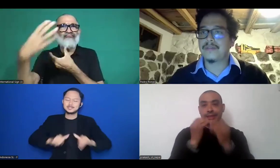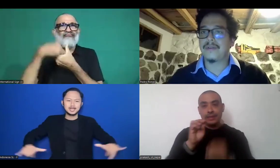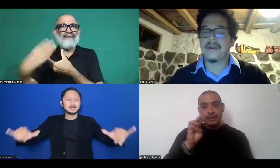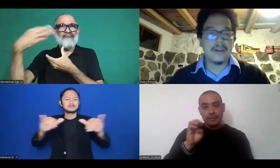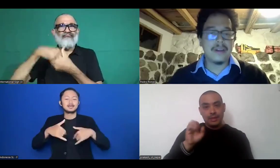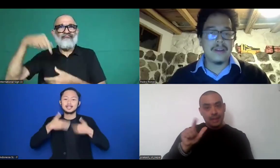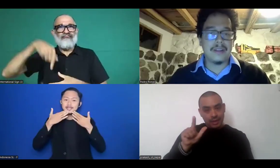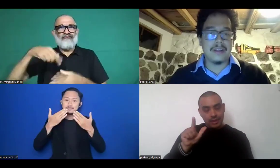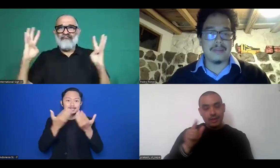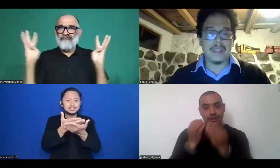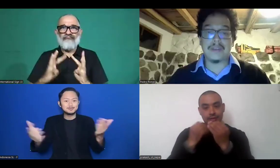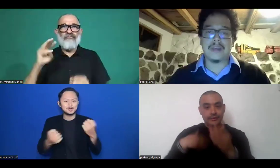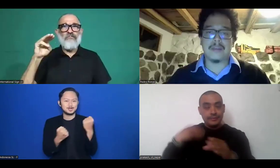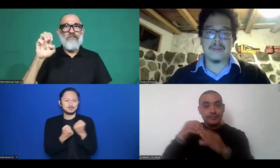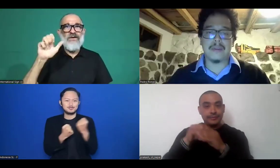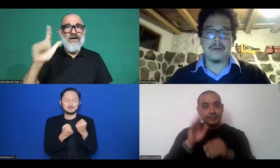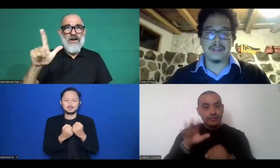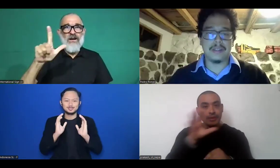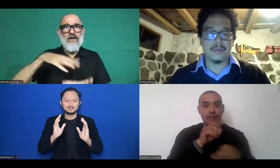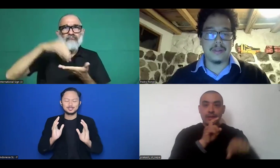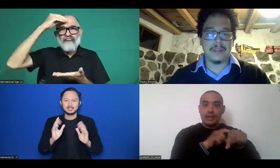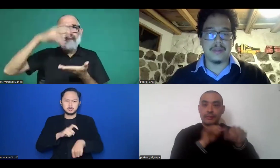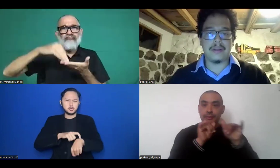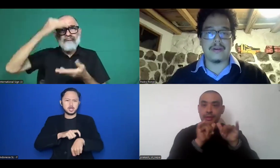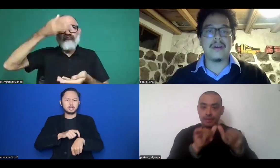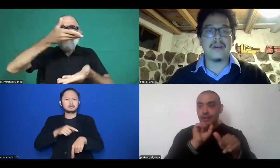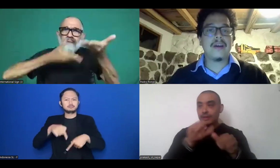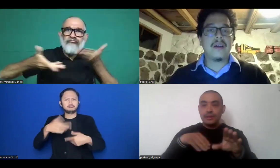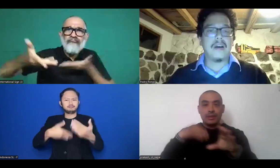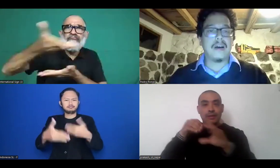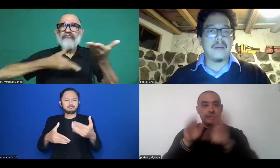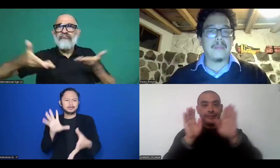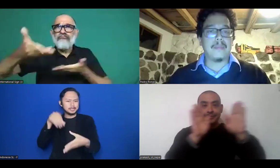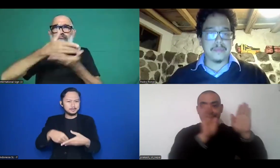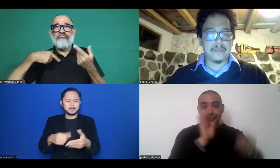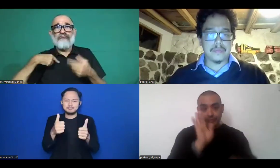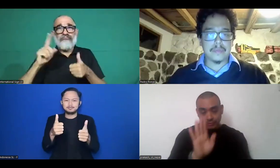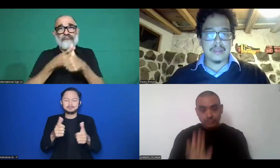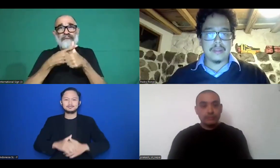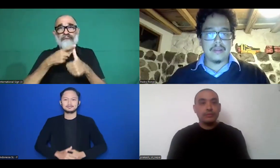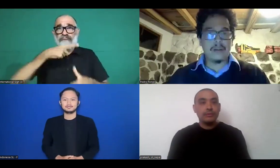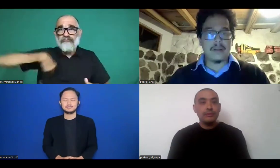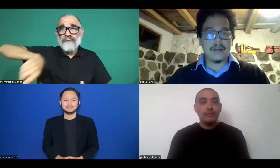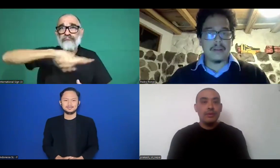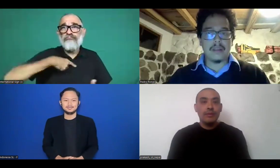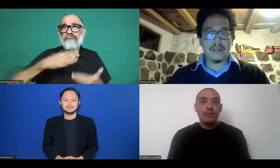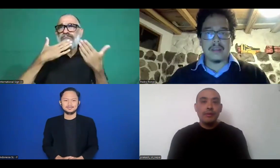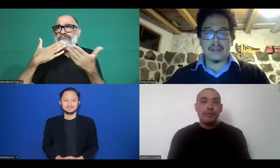support and for making the time in your agendas to participate here. Um,